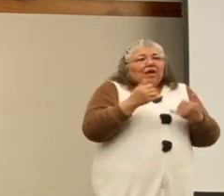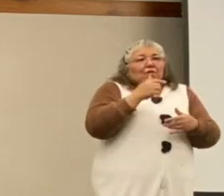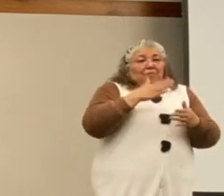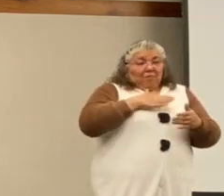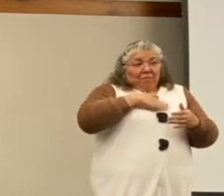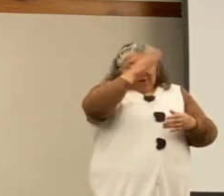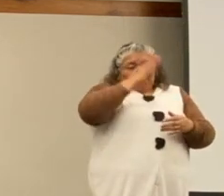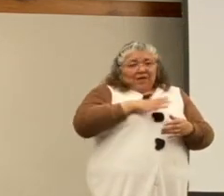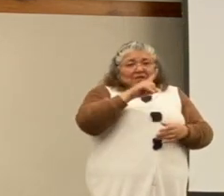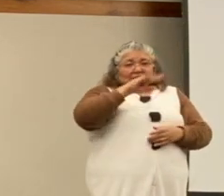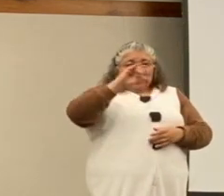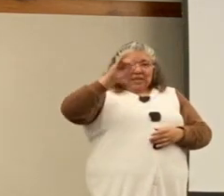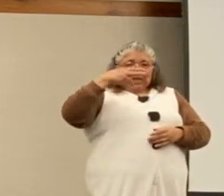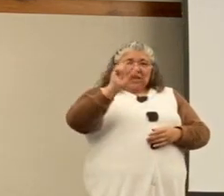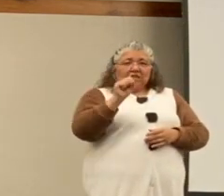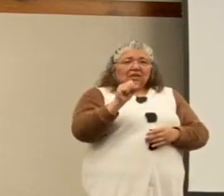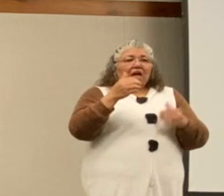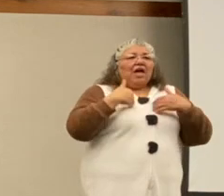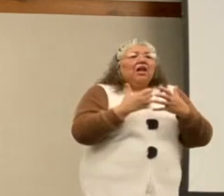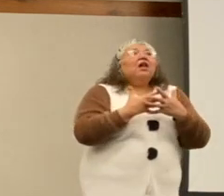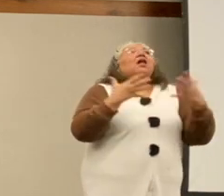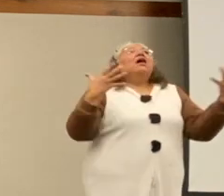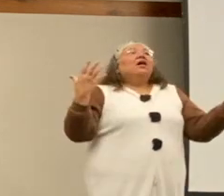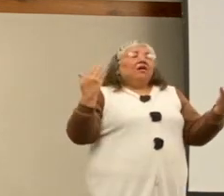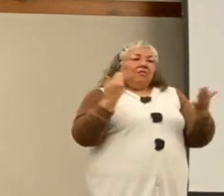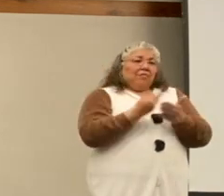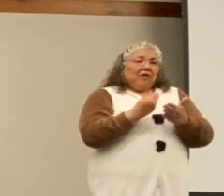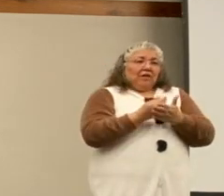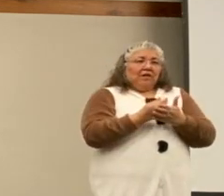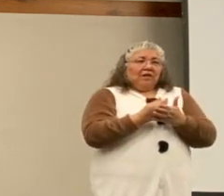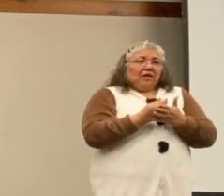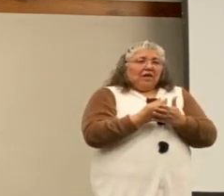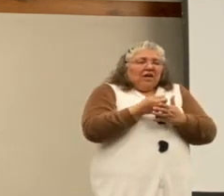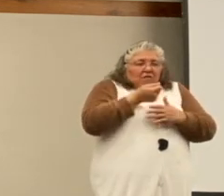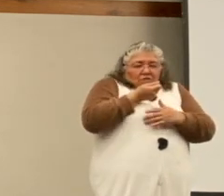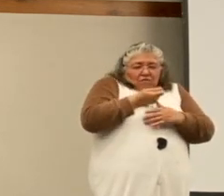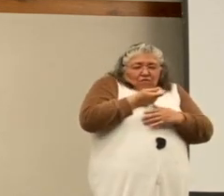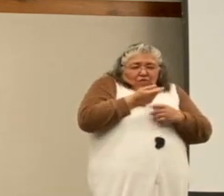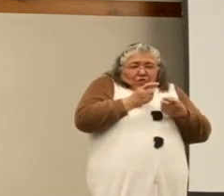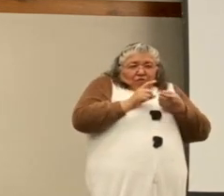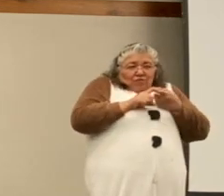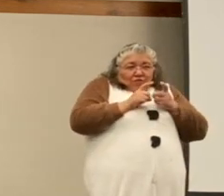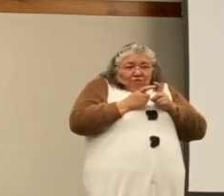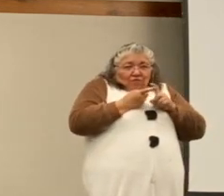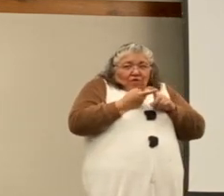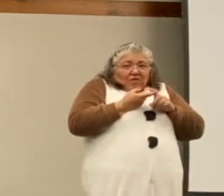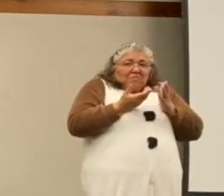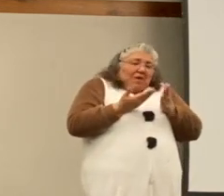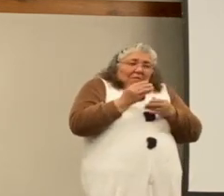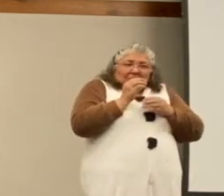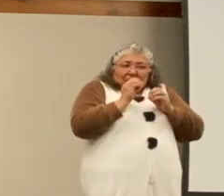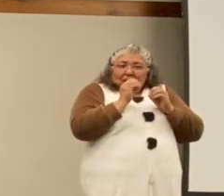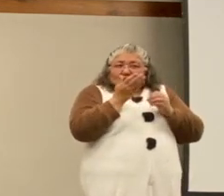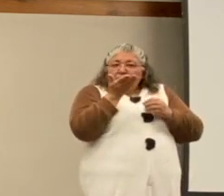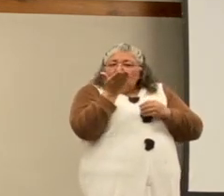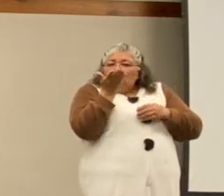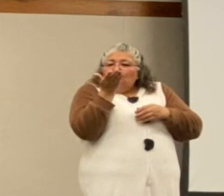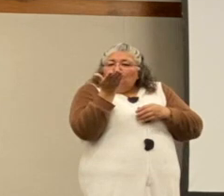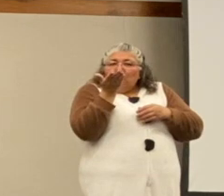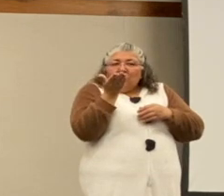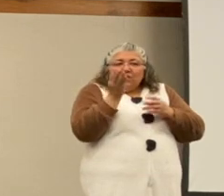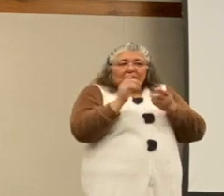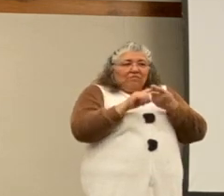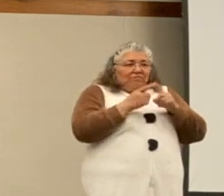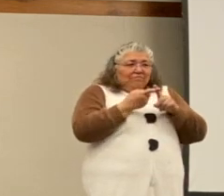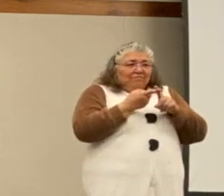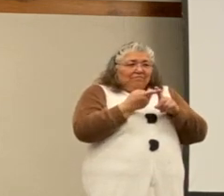Zacchaeus, had a lot of money and very few friends. Maybe no friends at all.